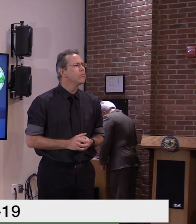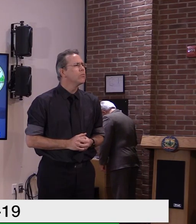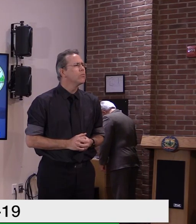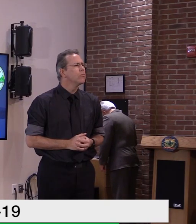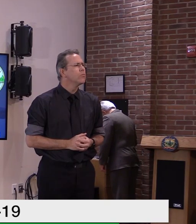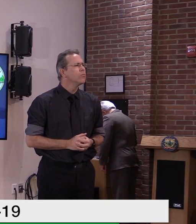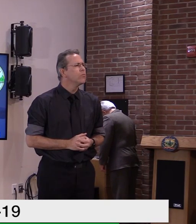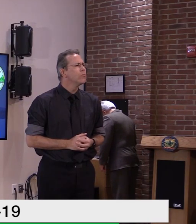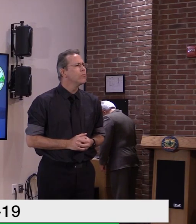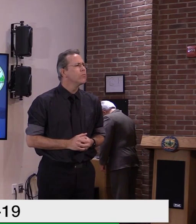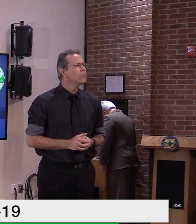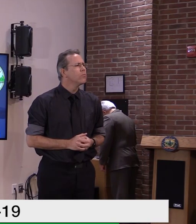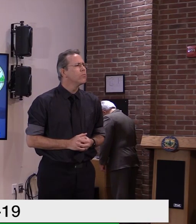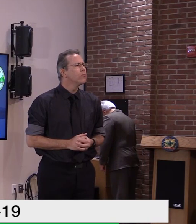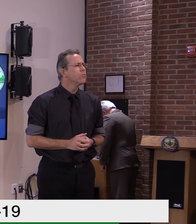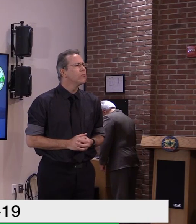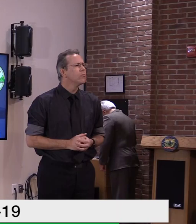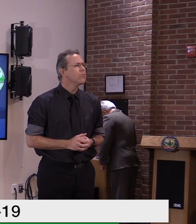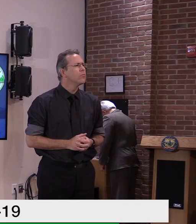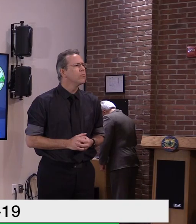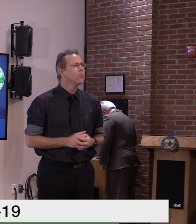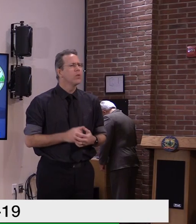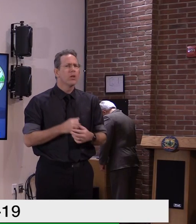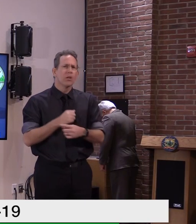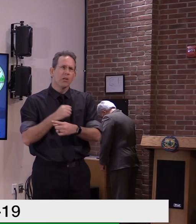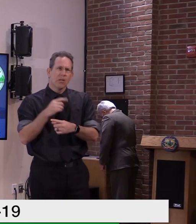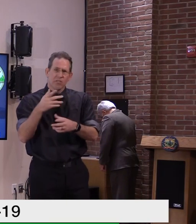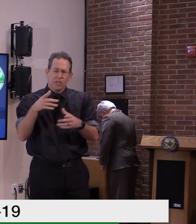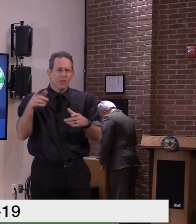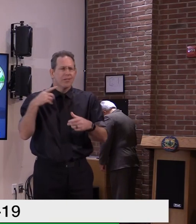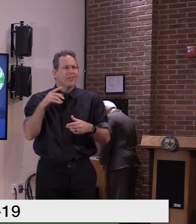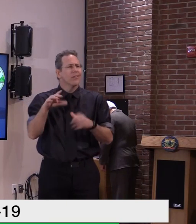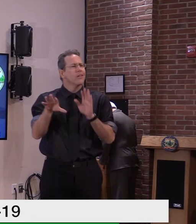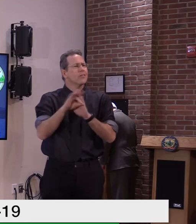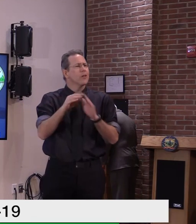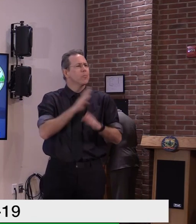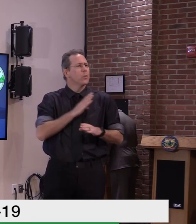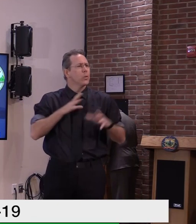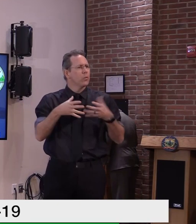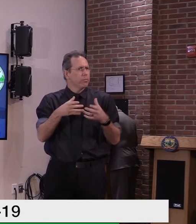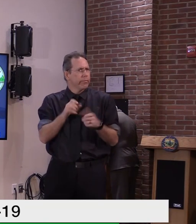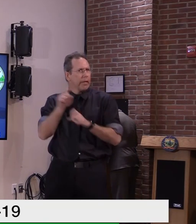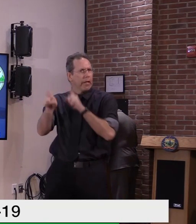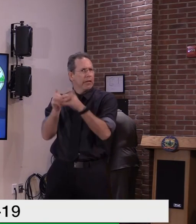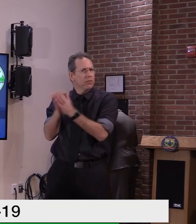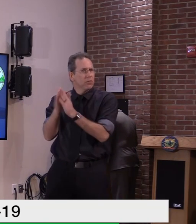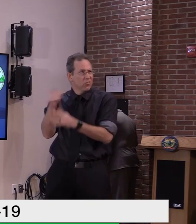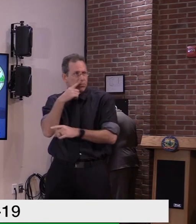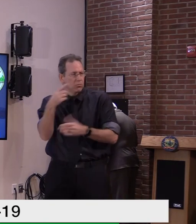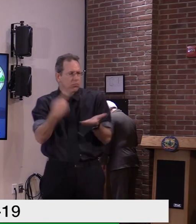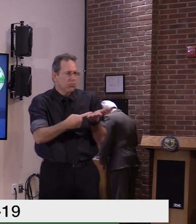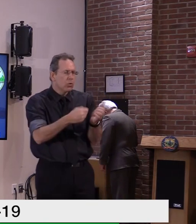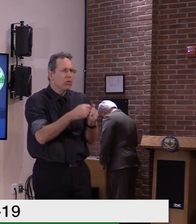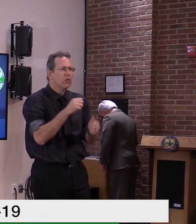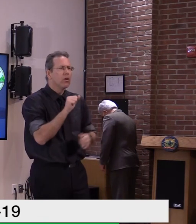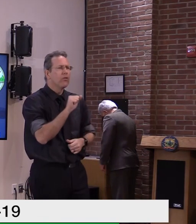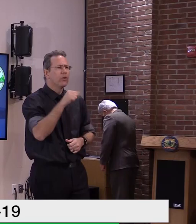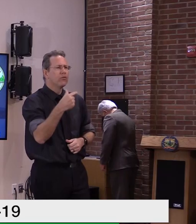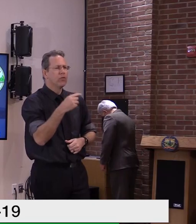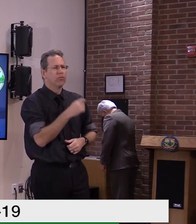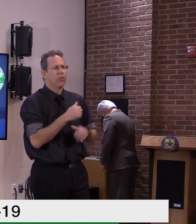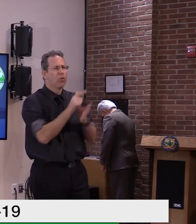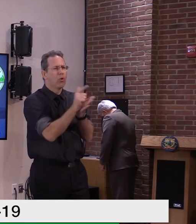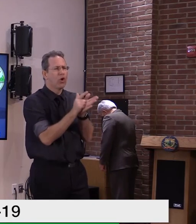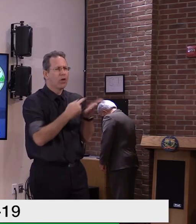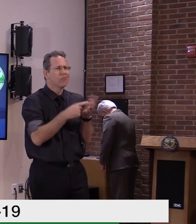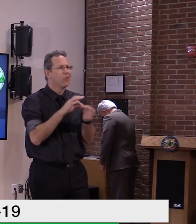I haven't seen the letter myself. I know that we received it through the media in the beginning, but maybe we've seen that we've gotten